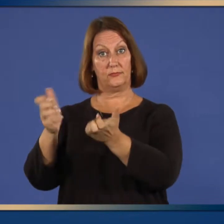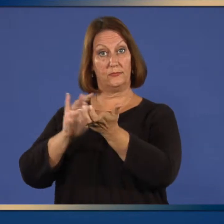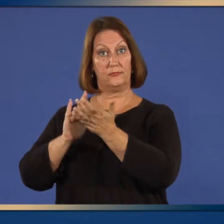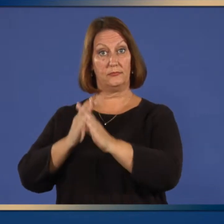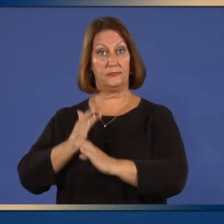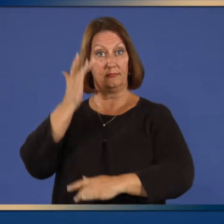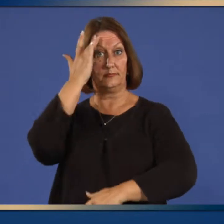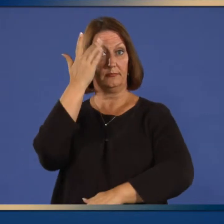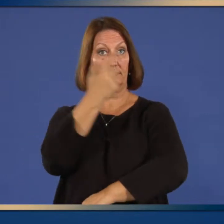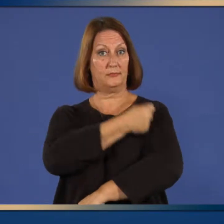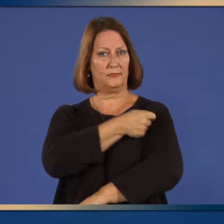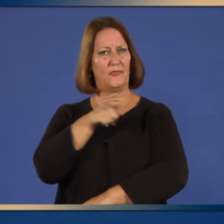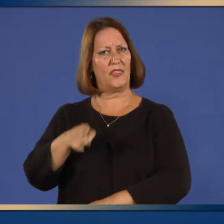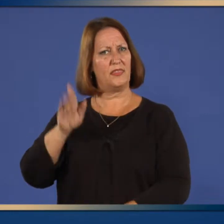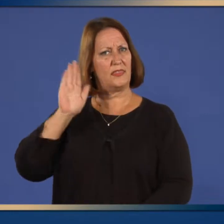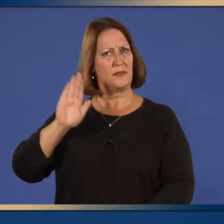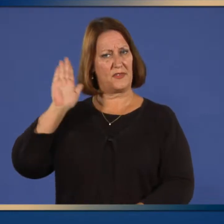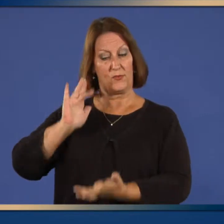Three,